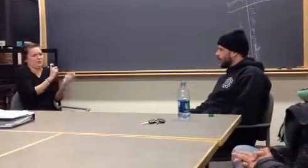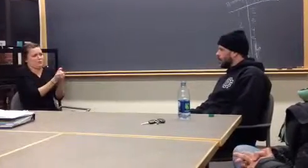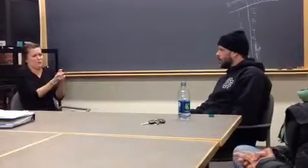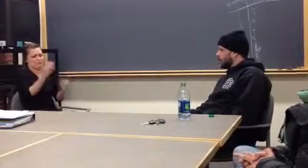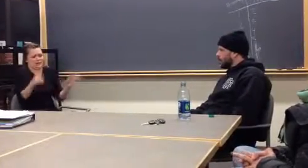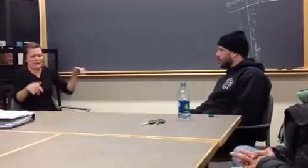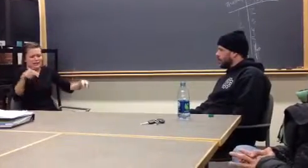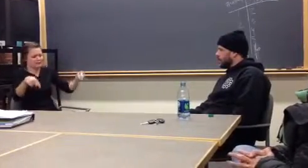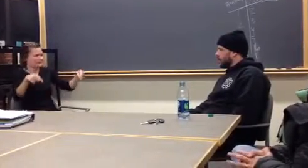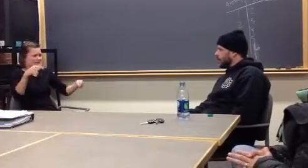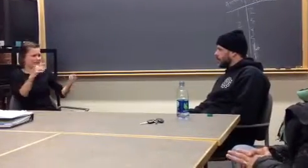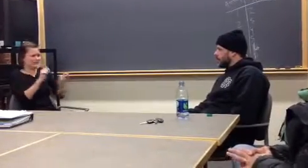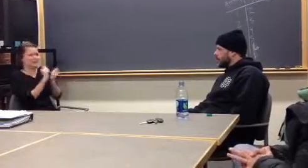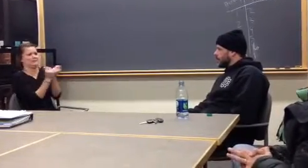know.